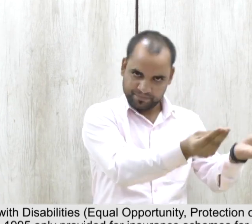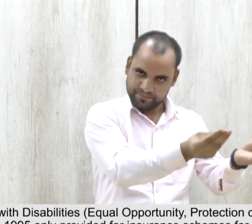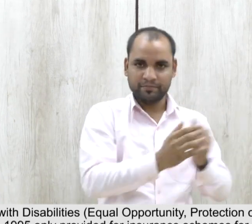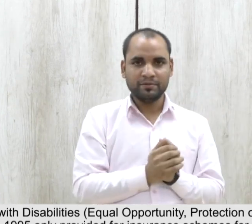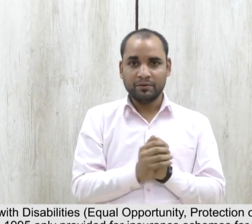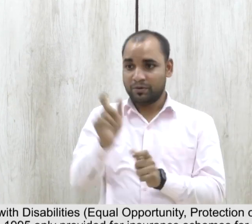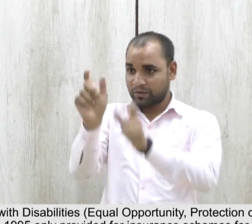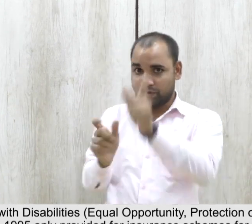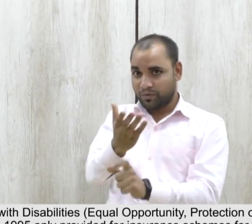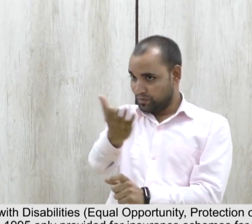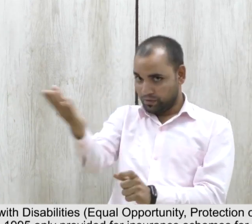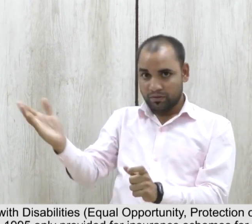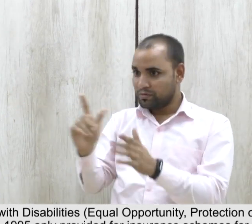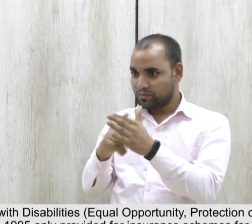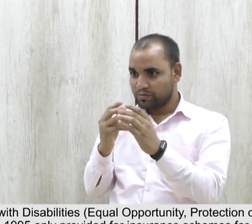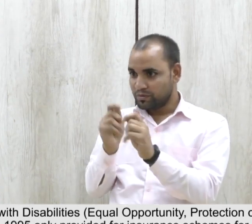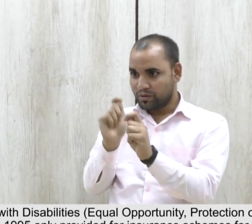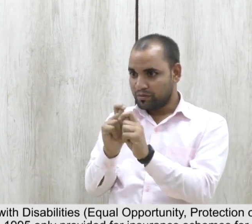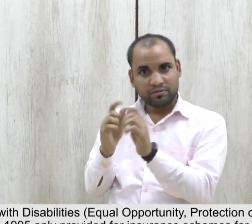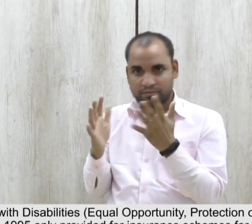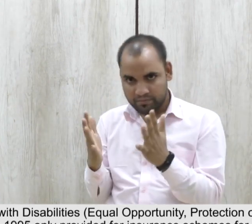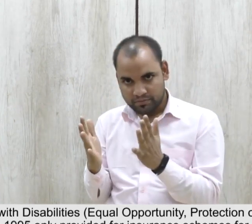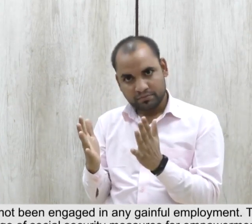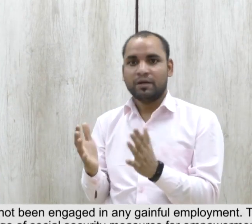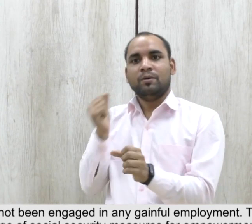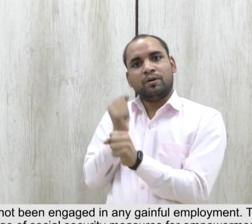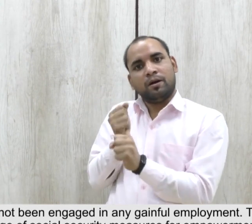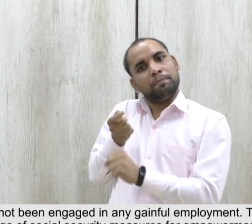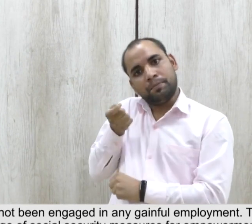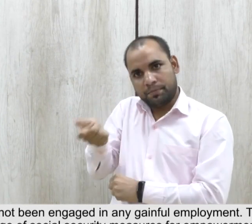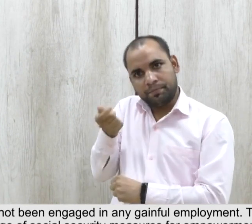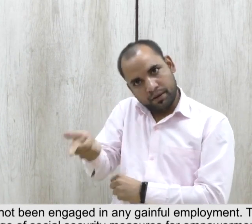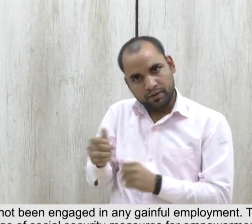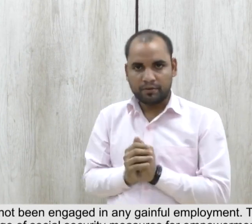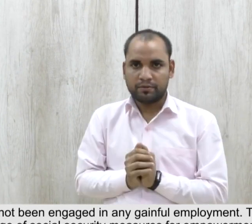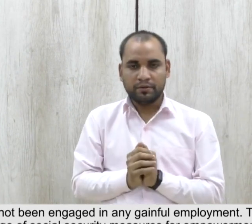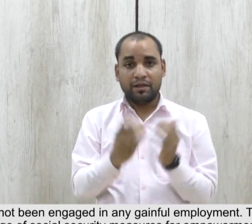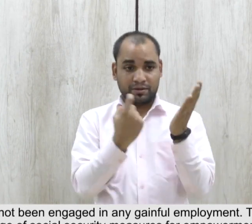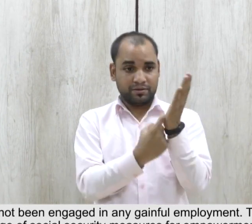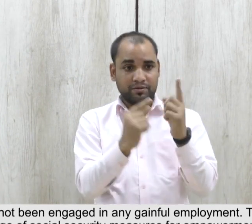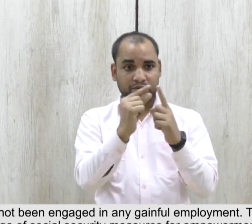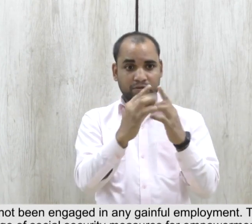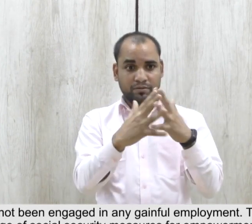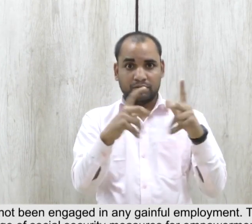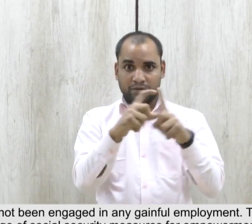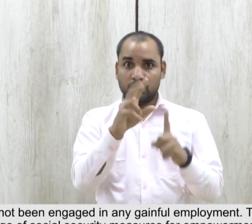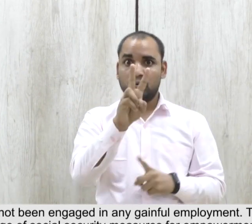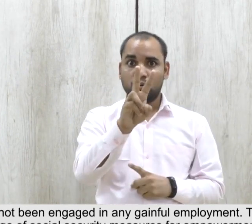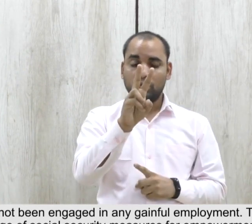only provided for insurance schemes for employees with disabilities and unemployment allowance for persons with disabilities who